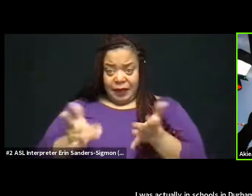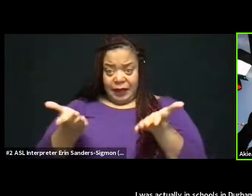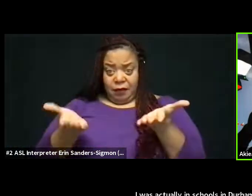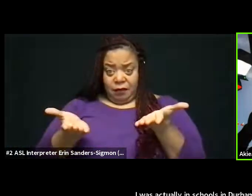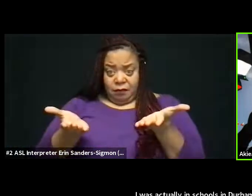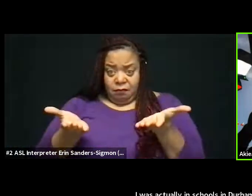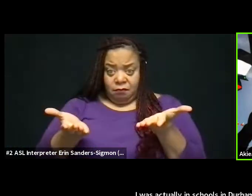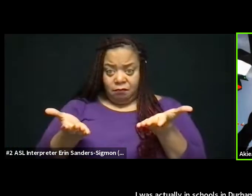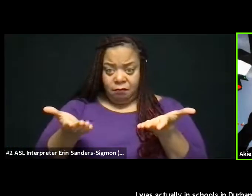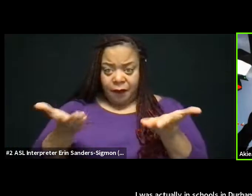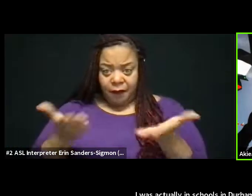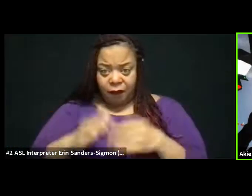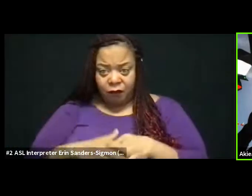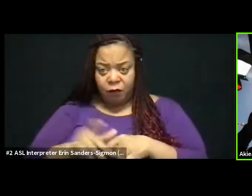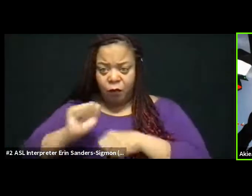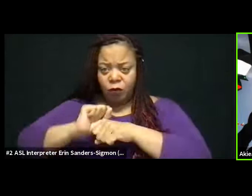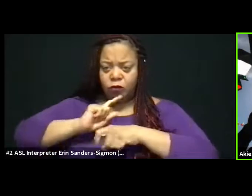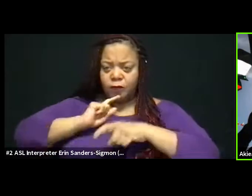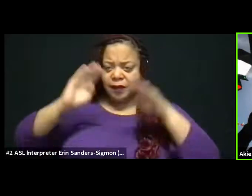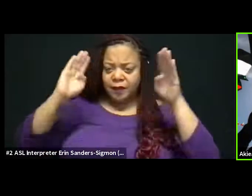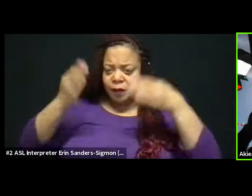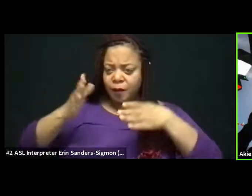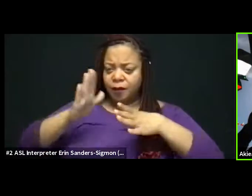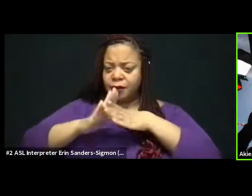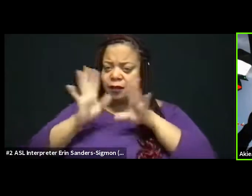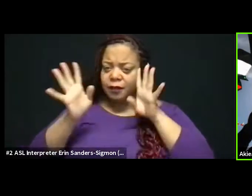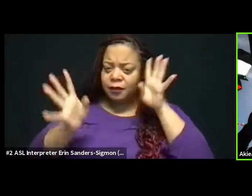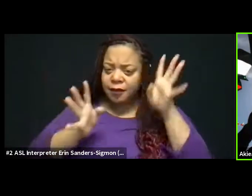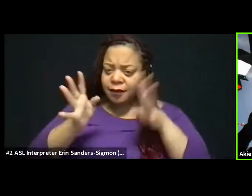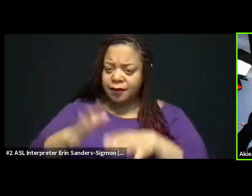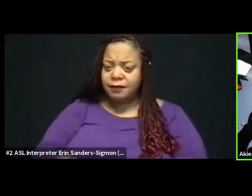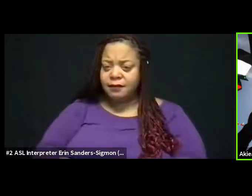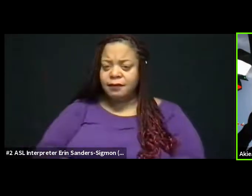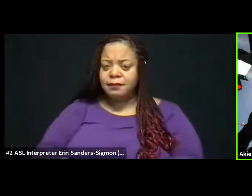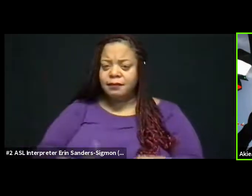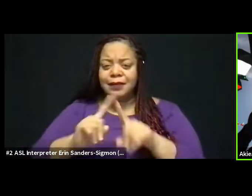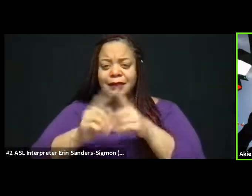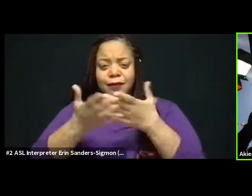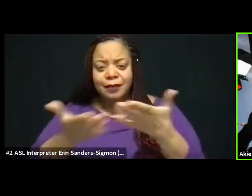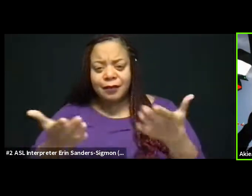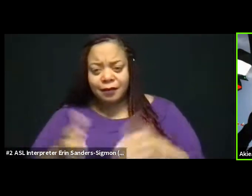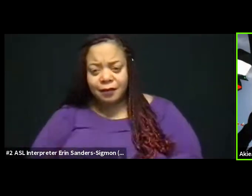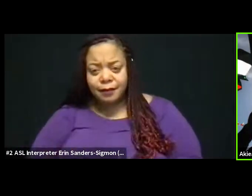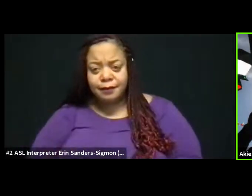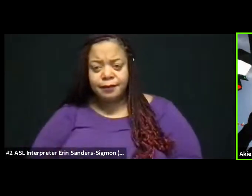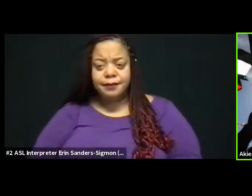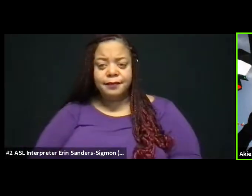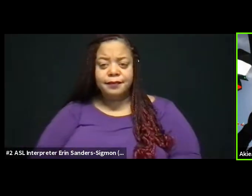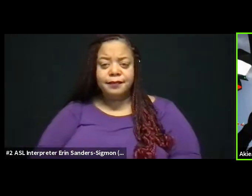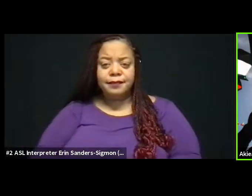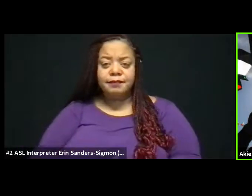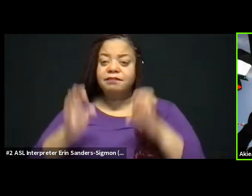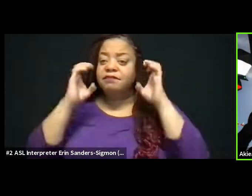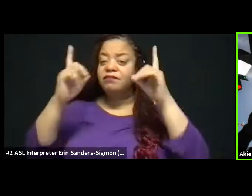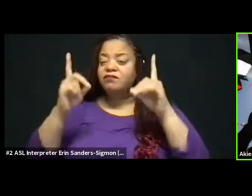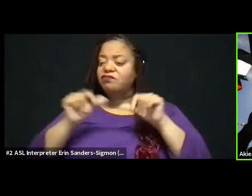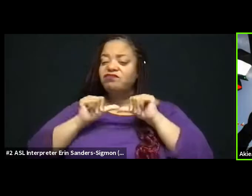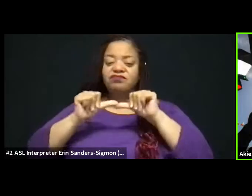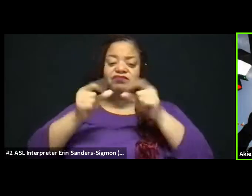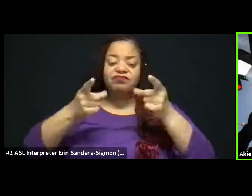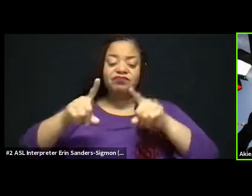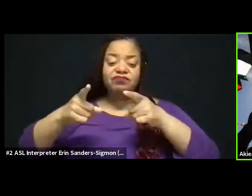on creating abolitionist early childhood resources to curate opportunities for children, very young